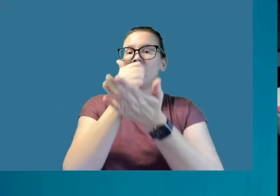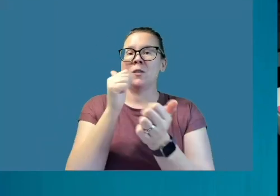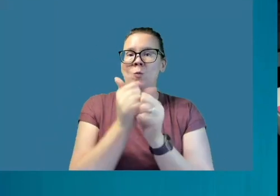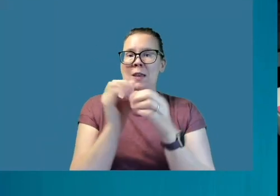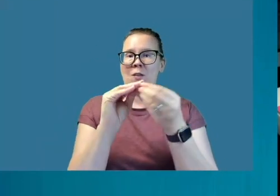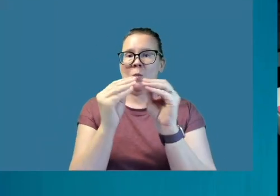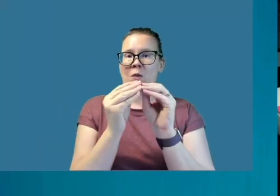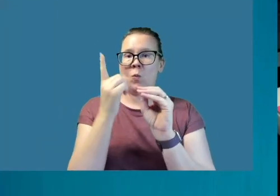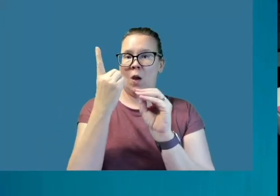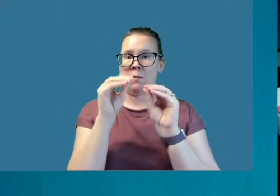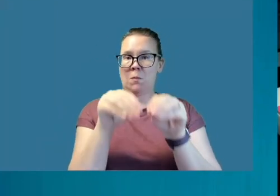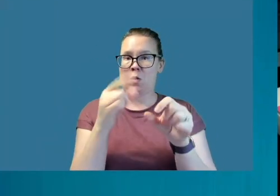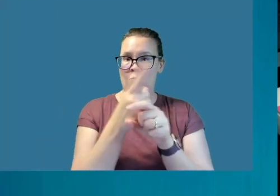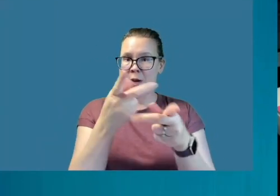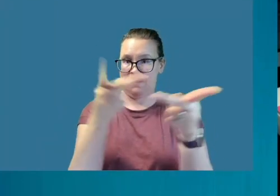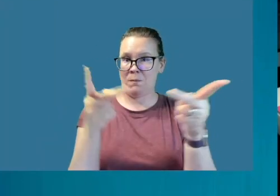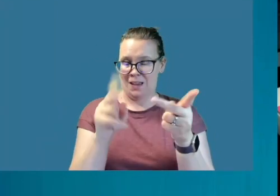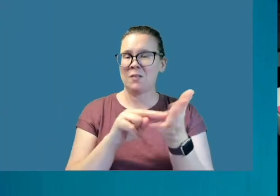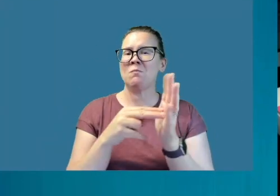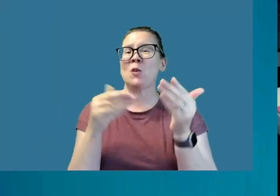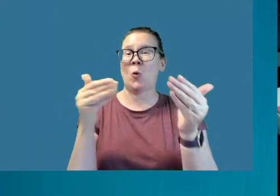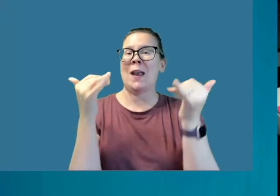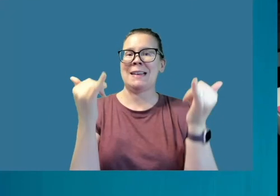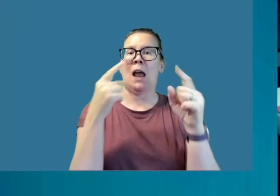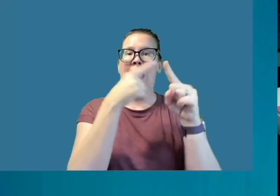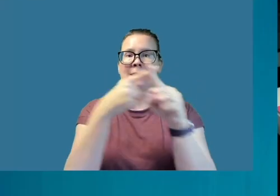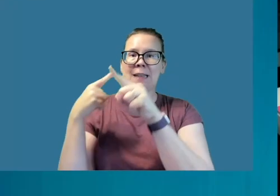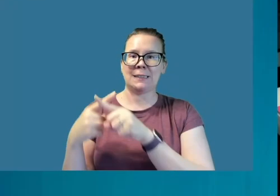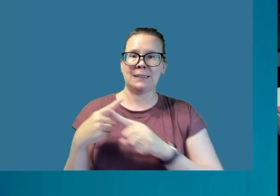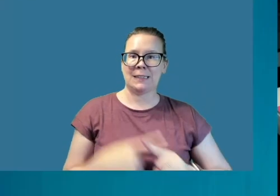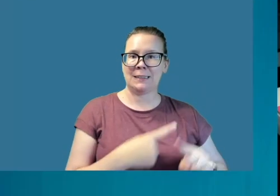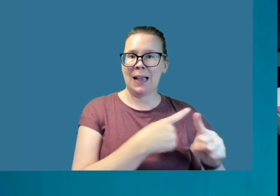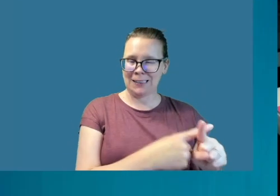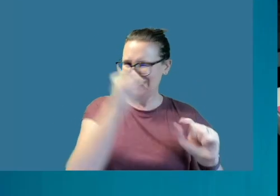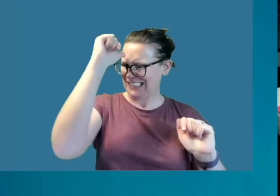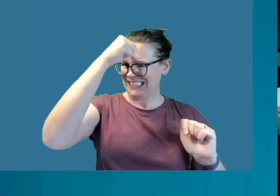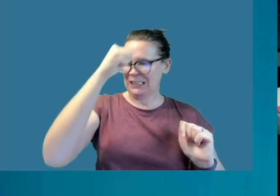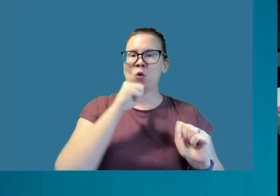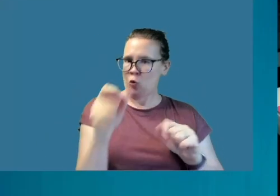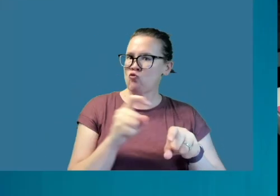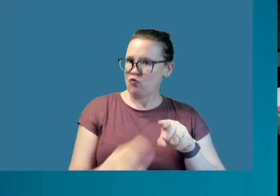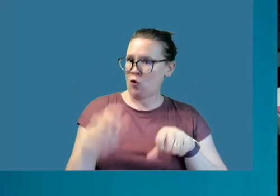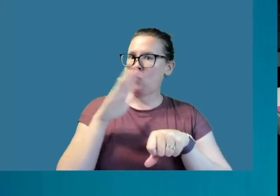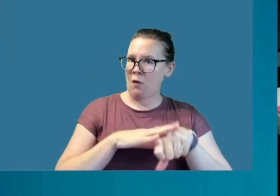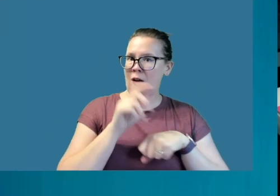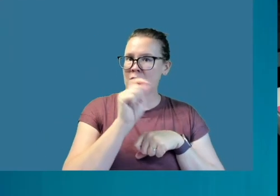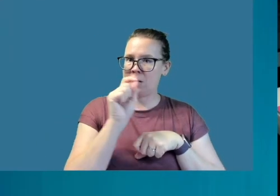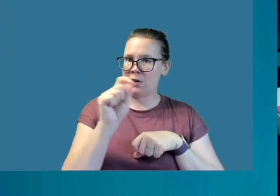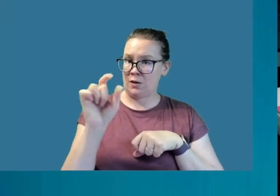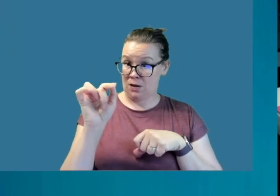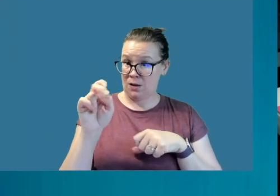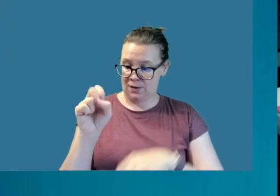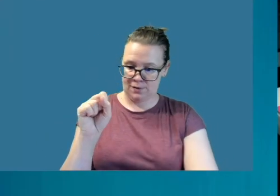Those are just placement guides for helping you know where to put each pattern piece. But sometimes it's confusing. So go ahead and put like